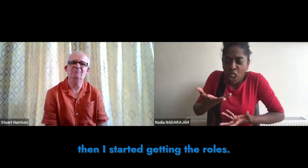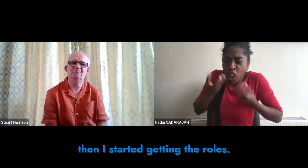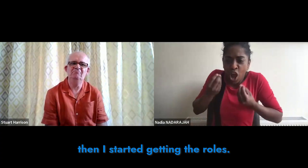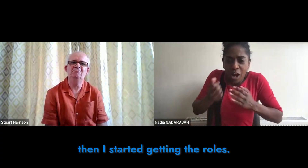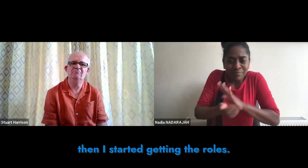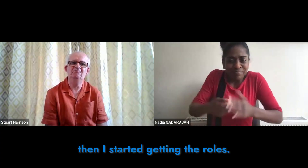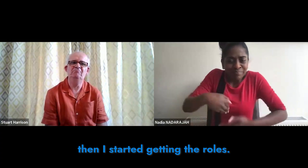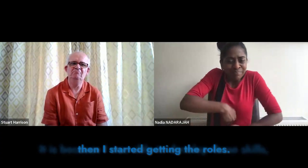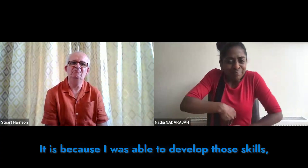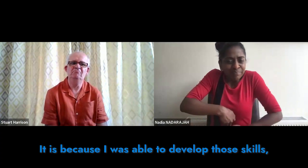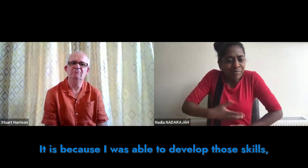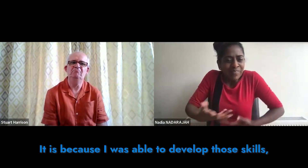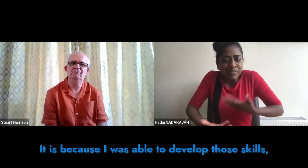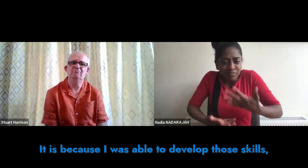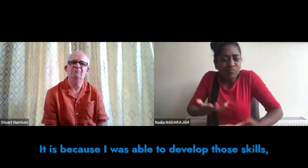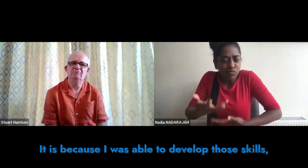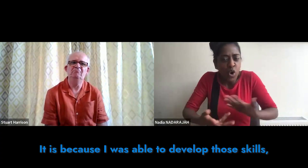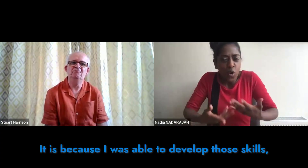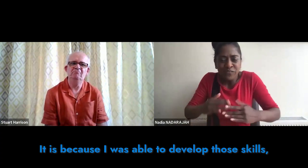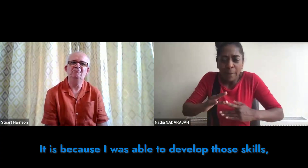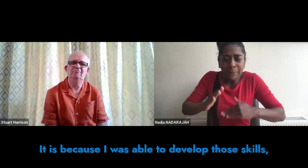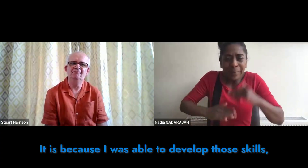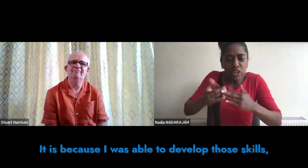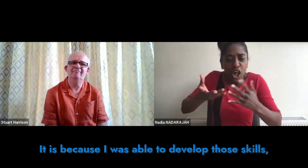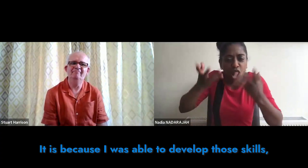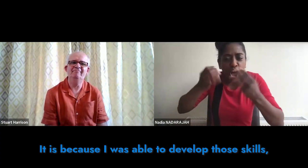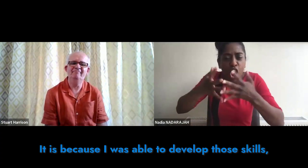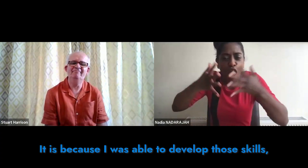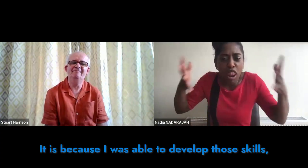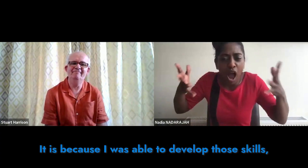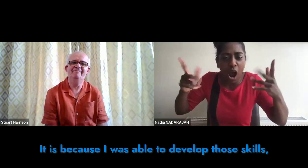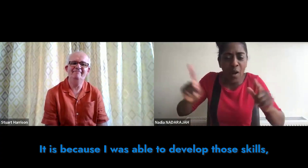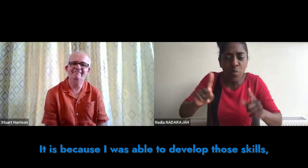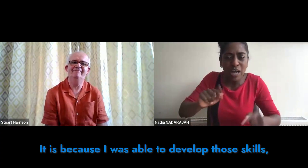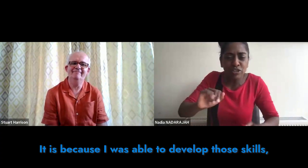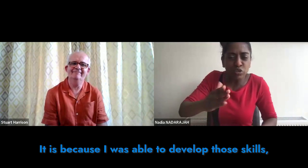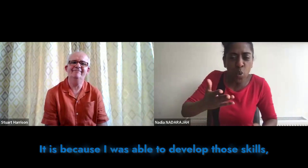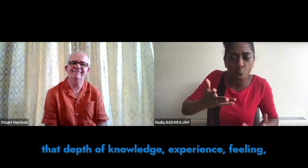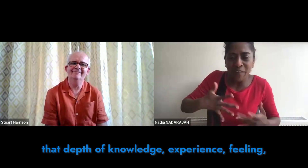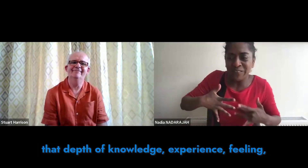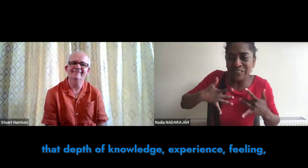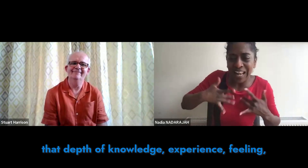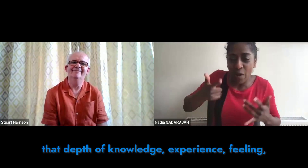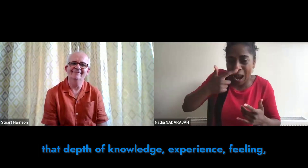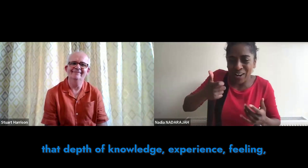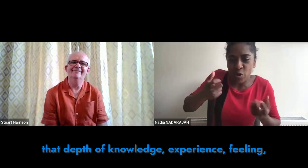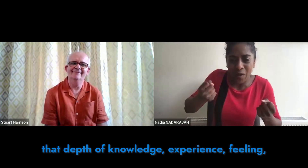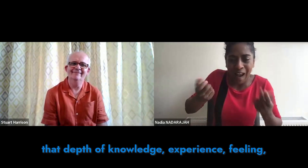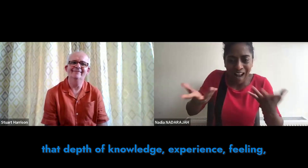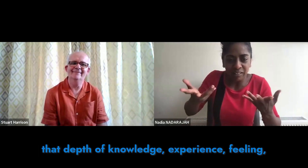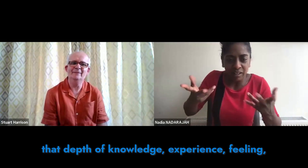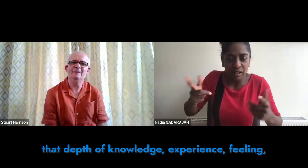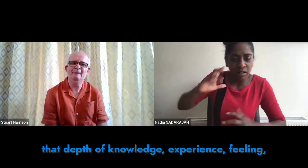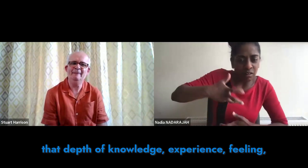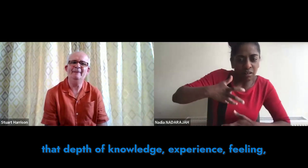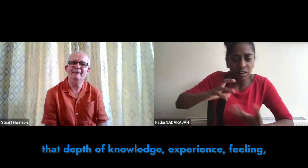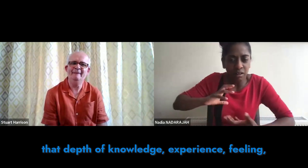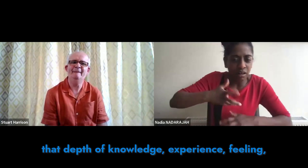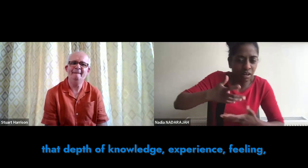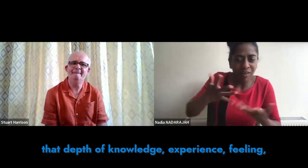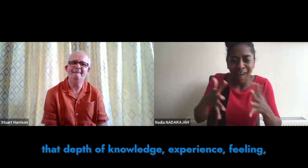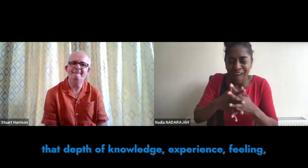started getting the roles. It is because I was able to develop those skills, that depth of knowledge,